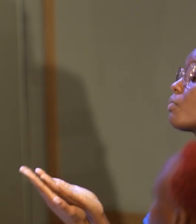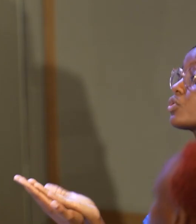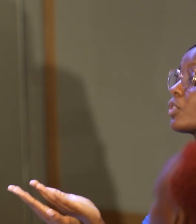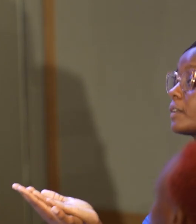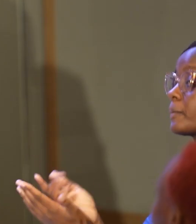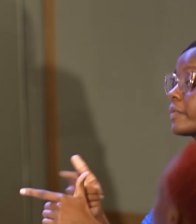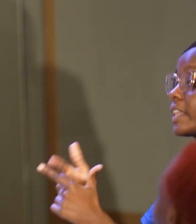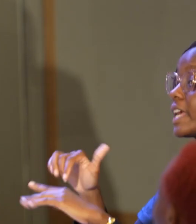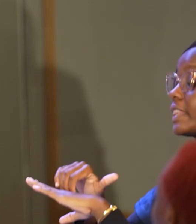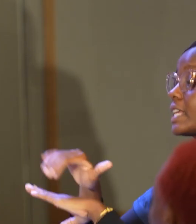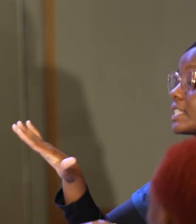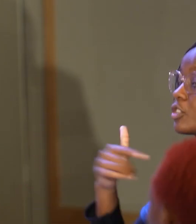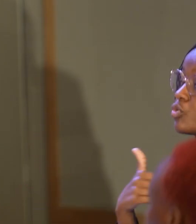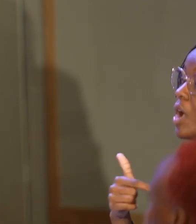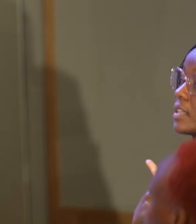and sent it to ARSO.